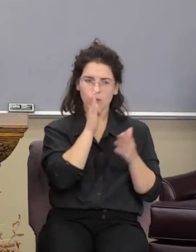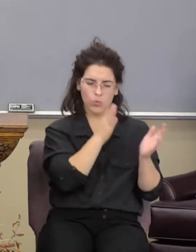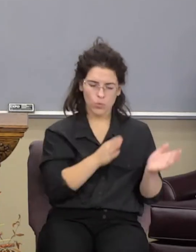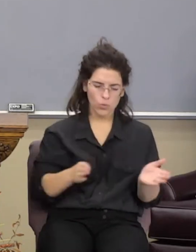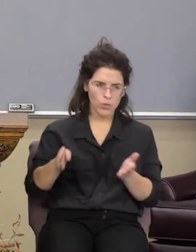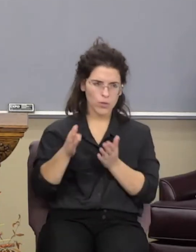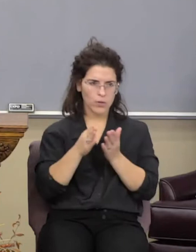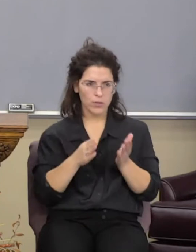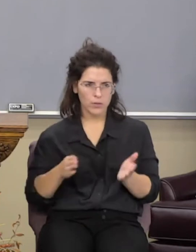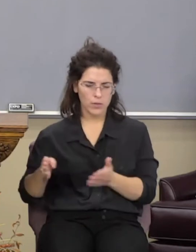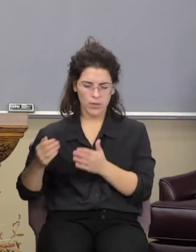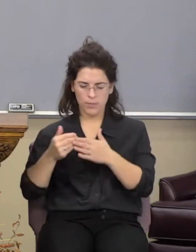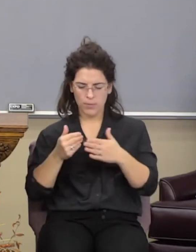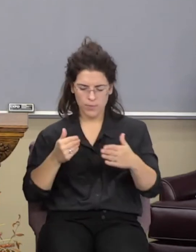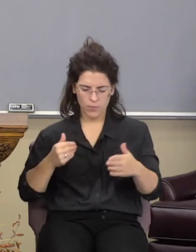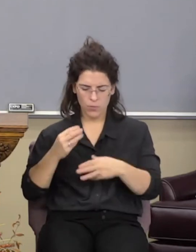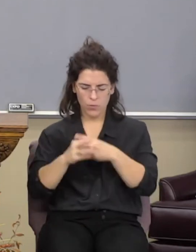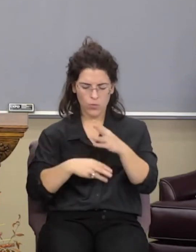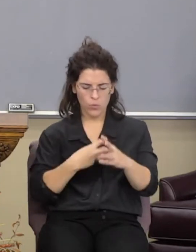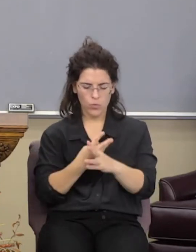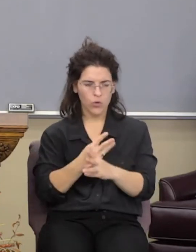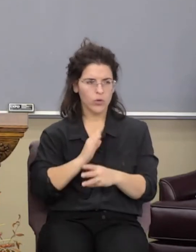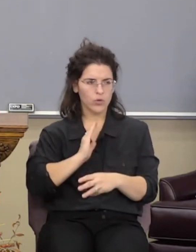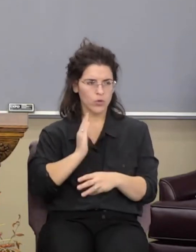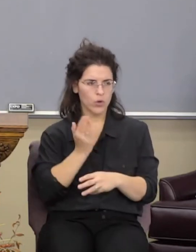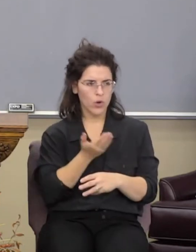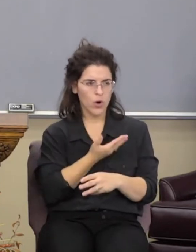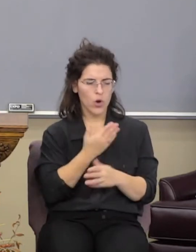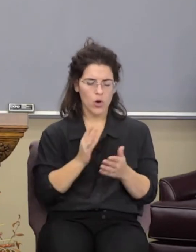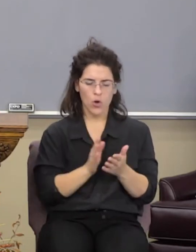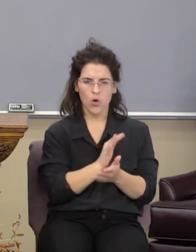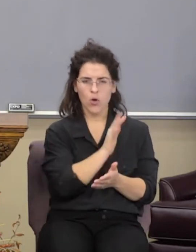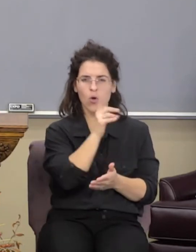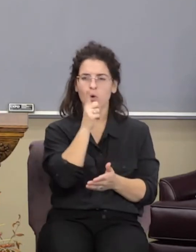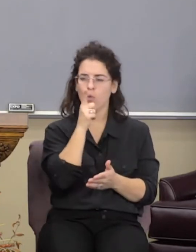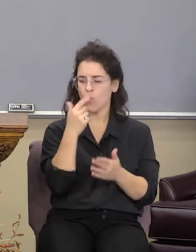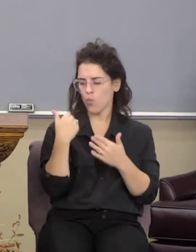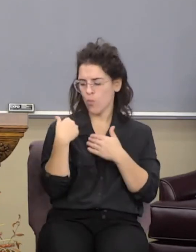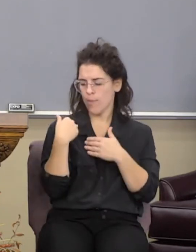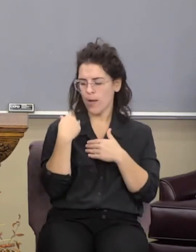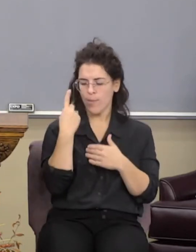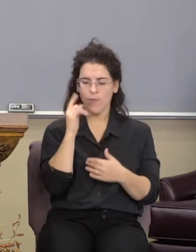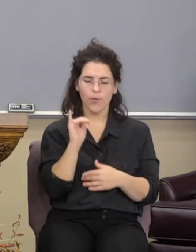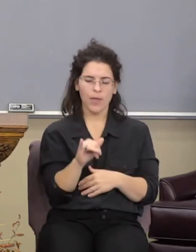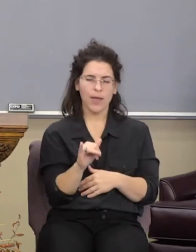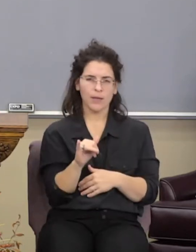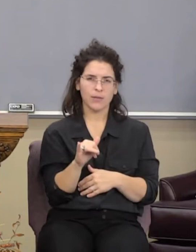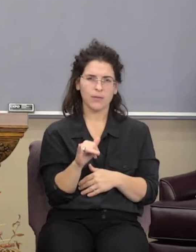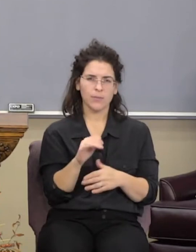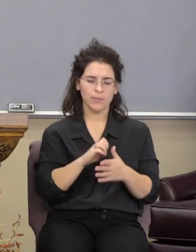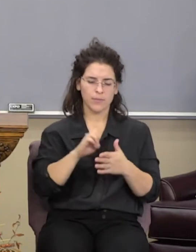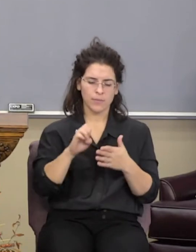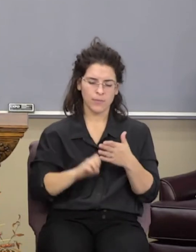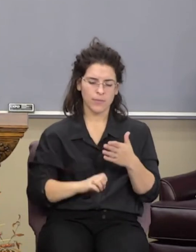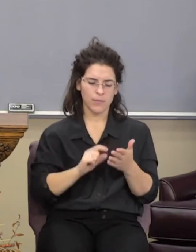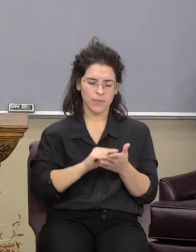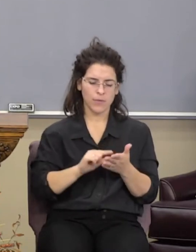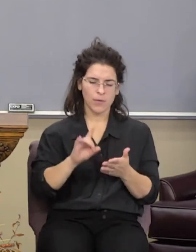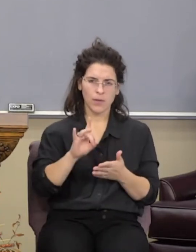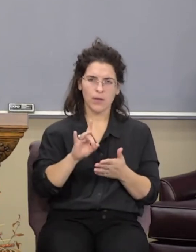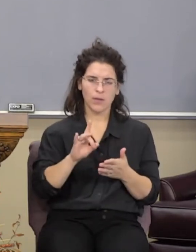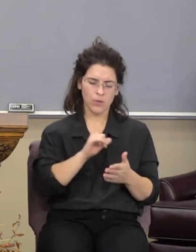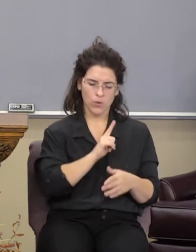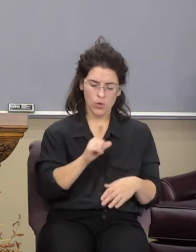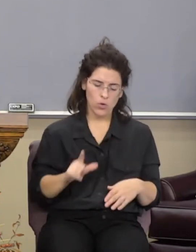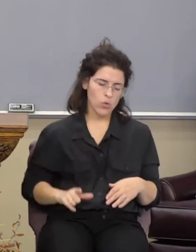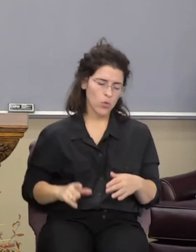the world unto our glory, and who's responsible for all of that? The end of verse 8, the Lord